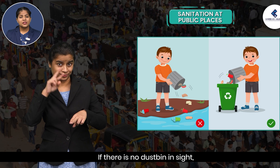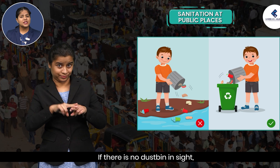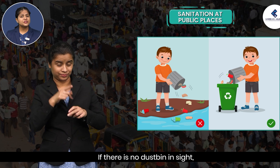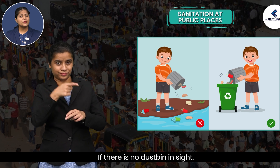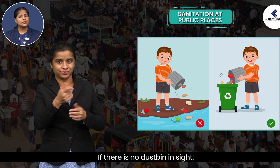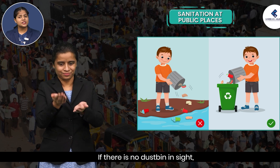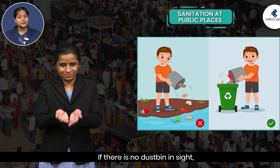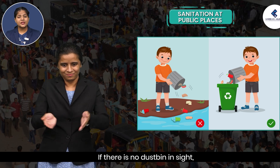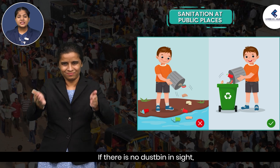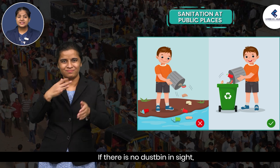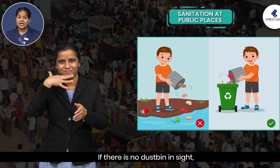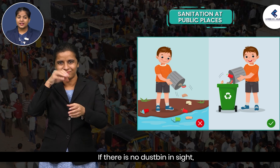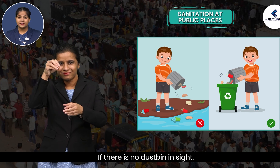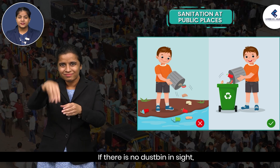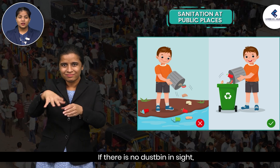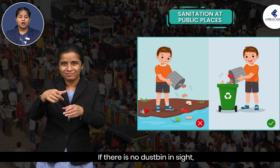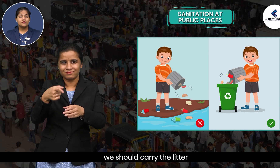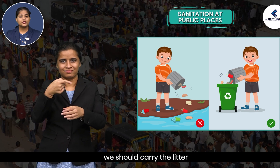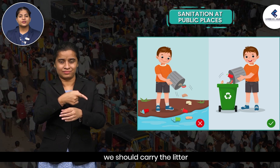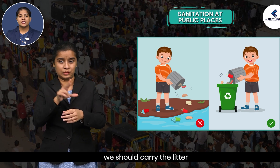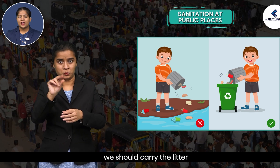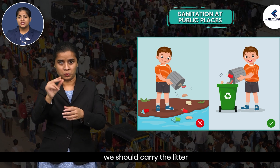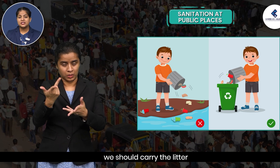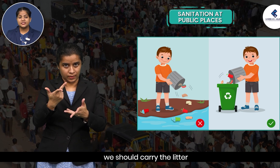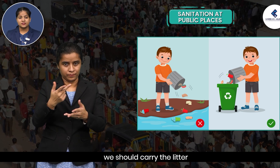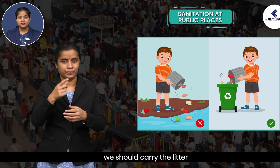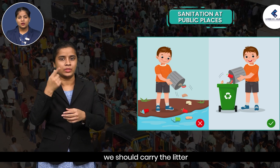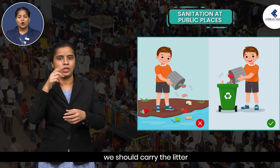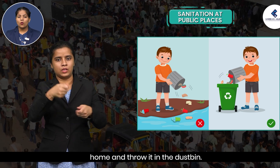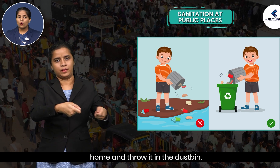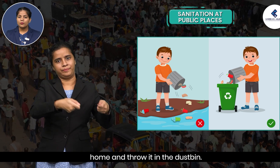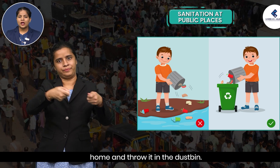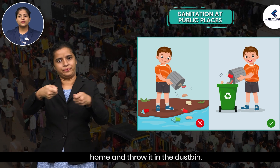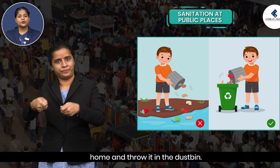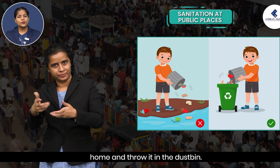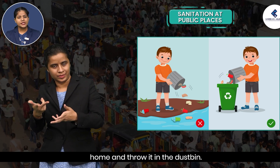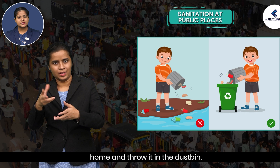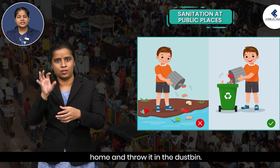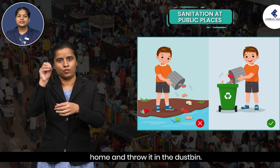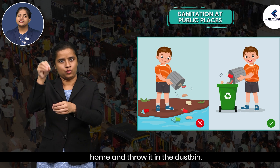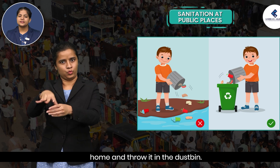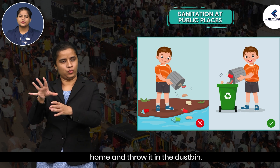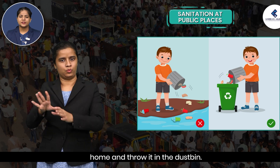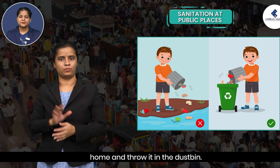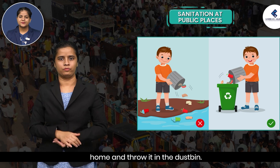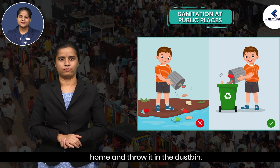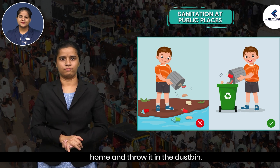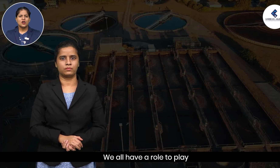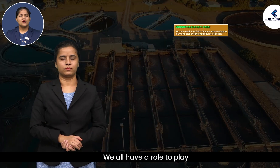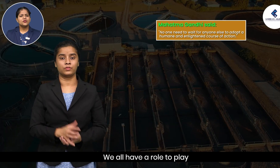If there is no dustbin in sight, we should carry the litter home and throw it in the